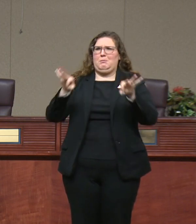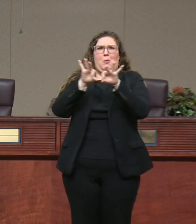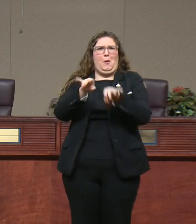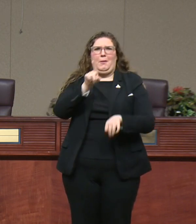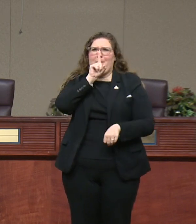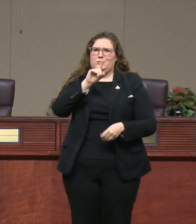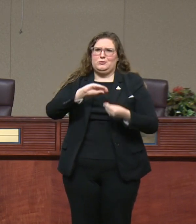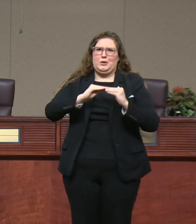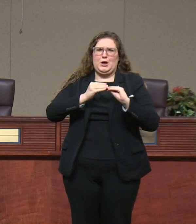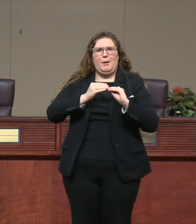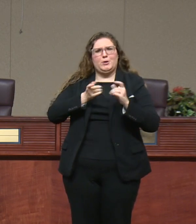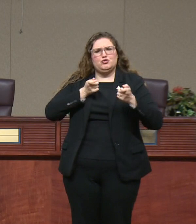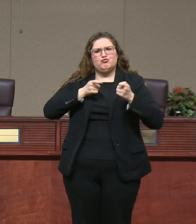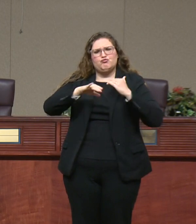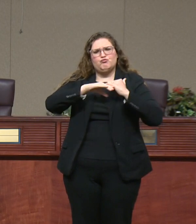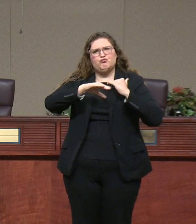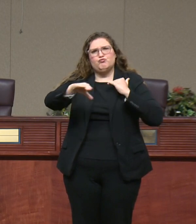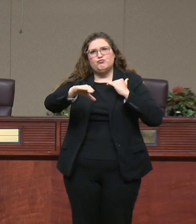our county.